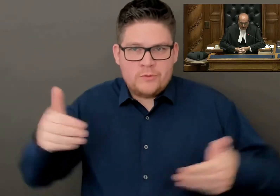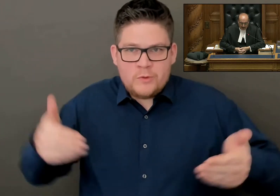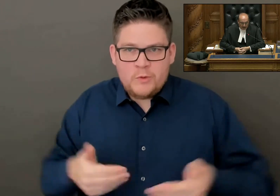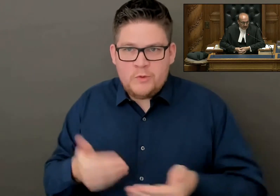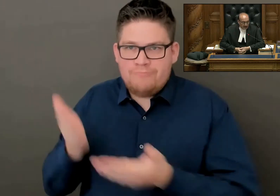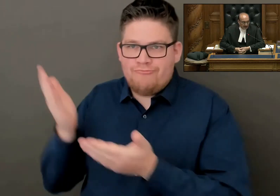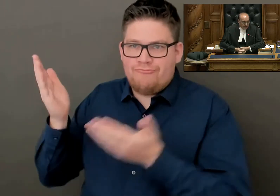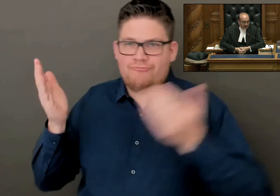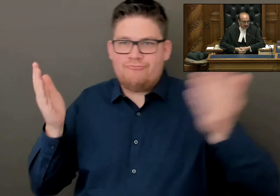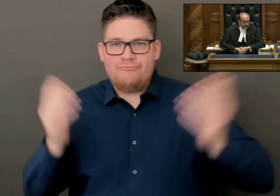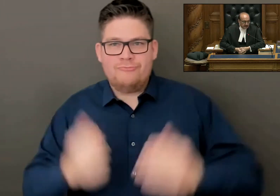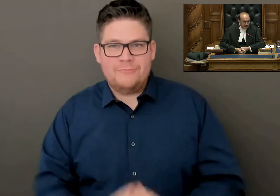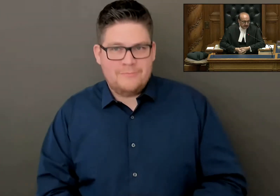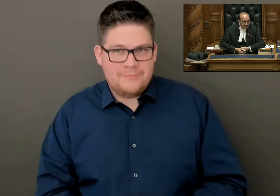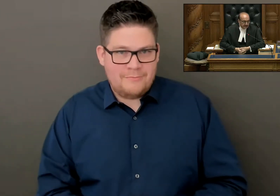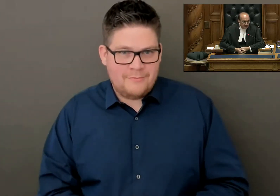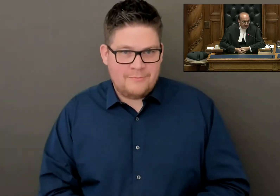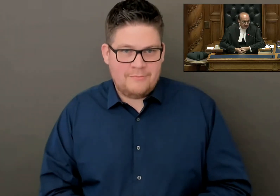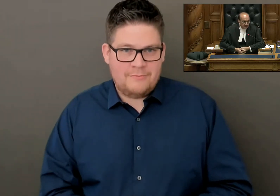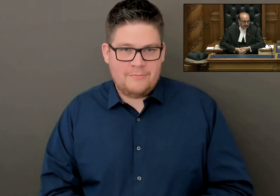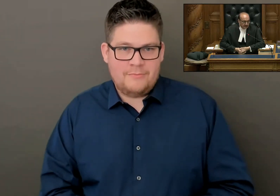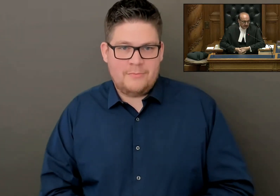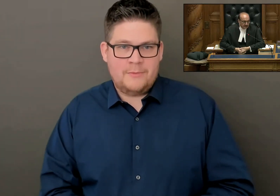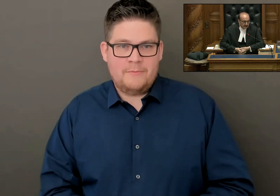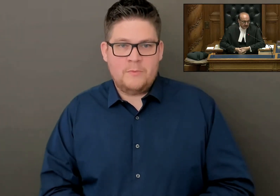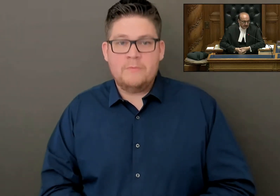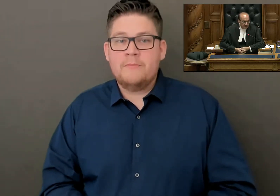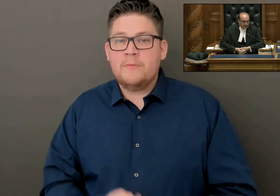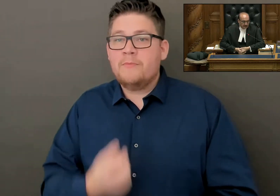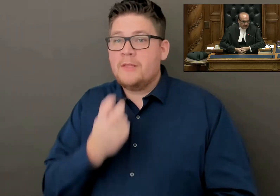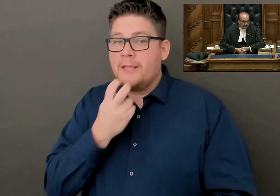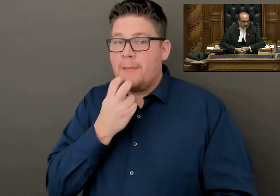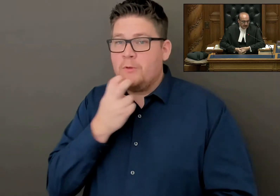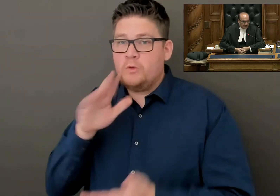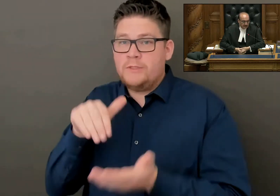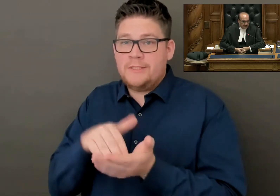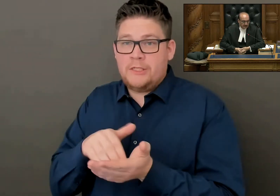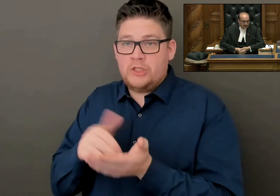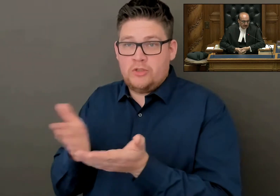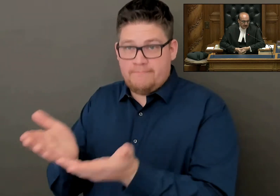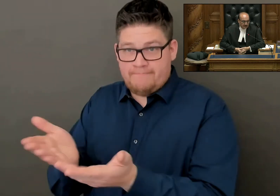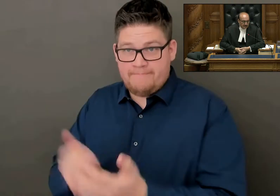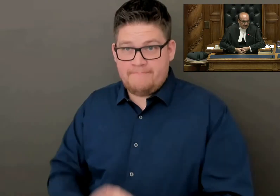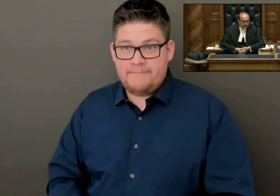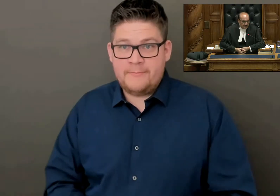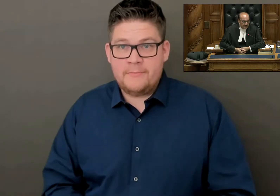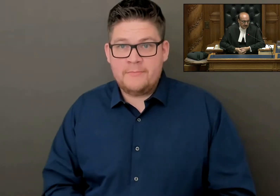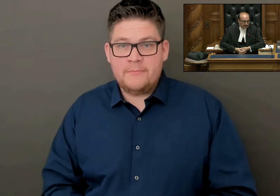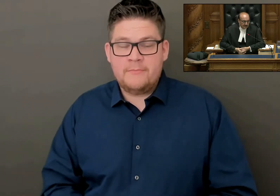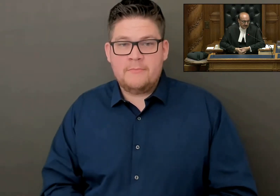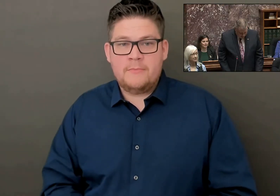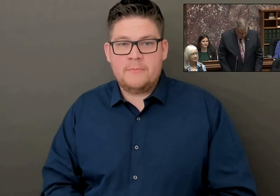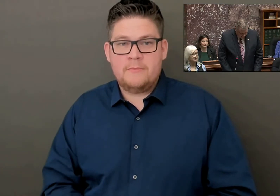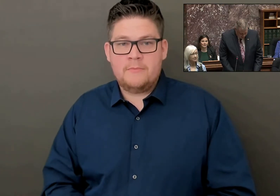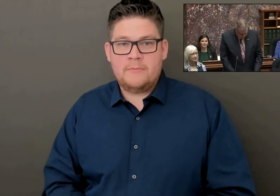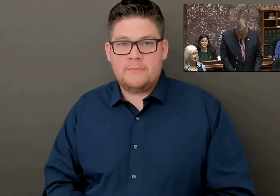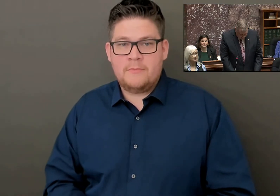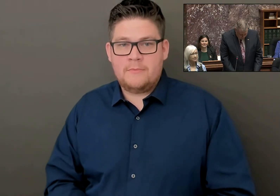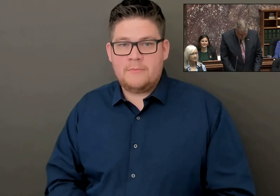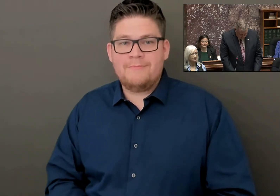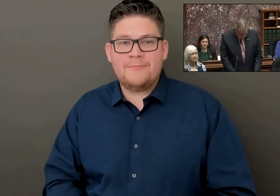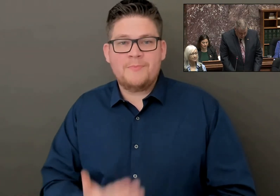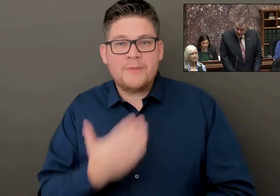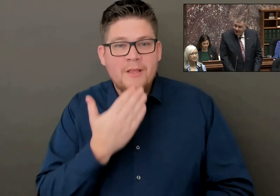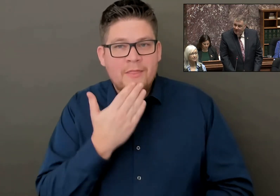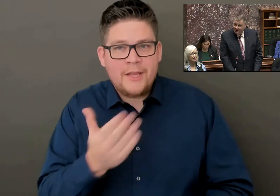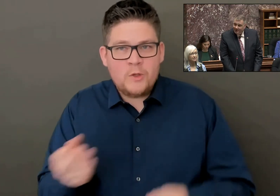Member for Kamloops Centre. Thank you, Mr. Speaker, and I pledge to be on good behavior today because of one of the guests in the